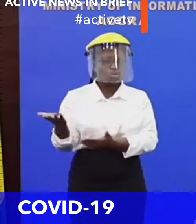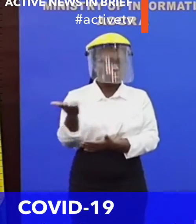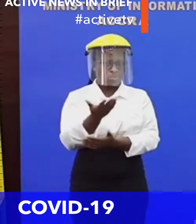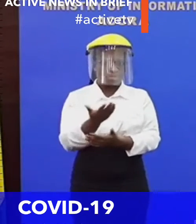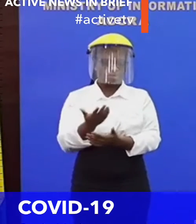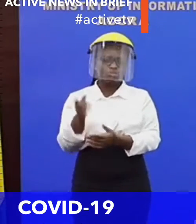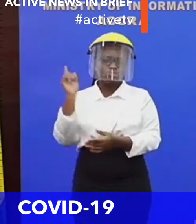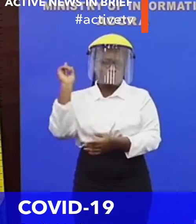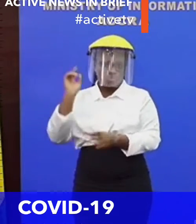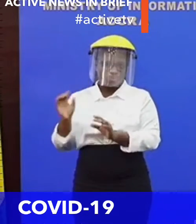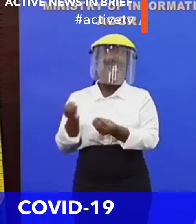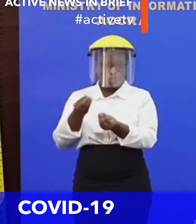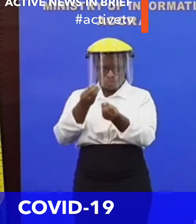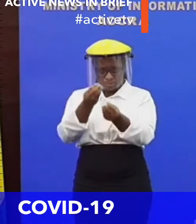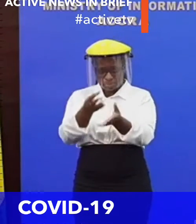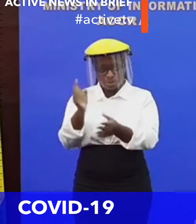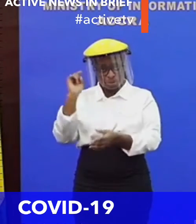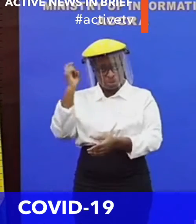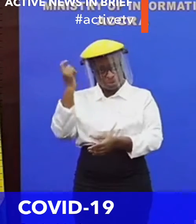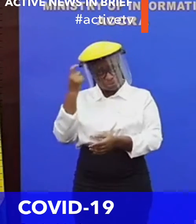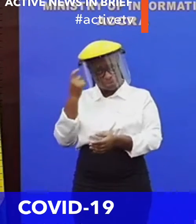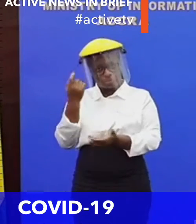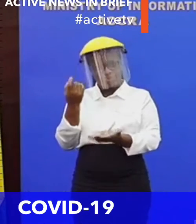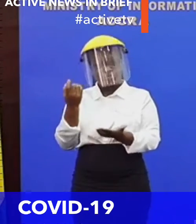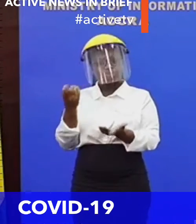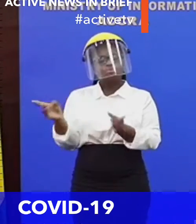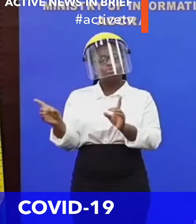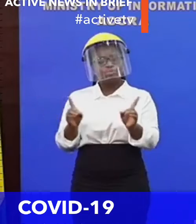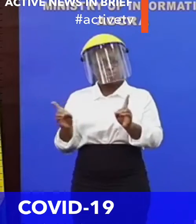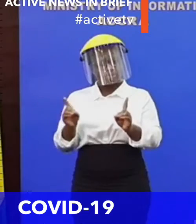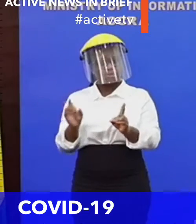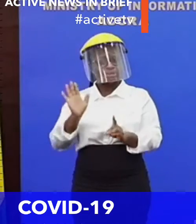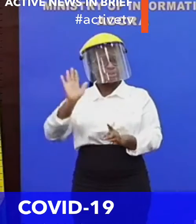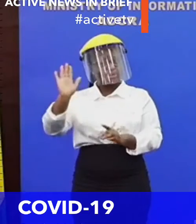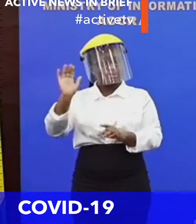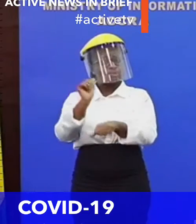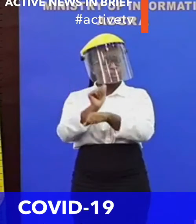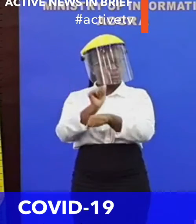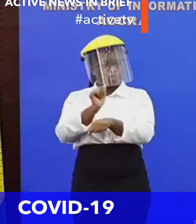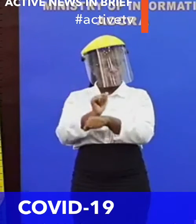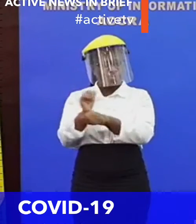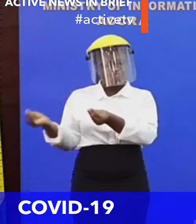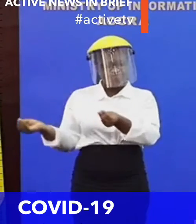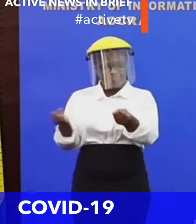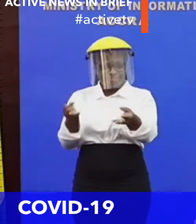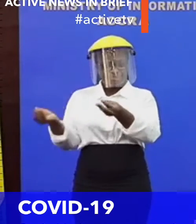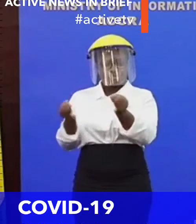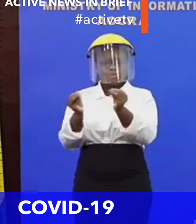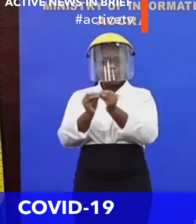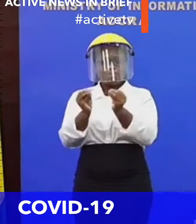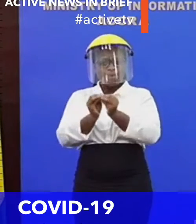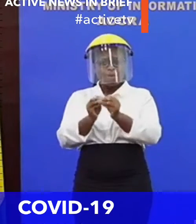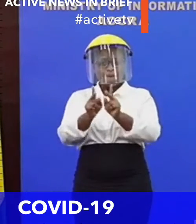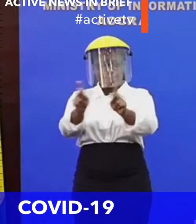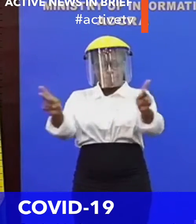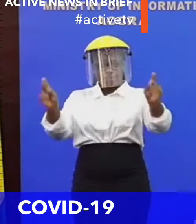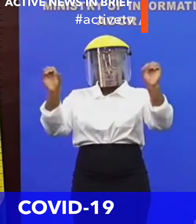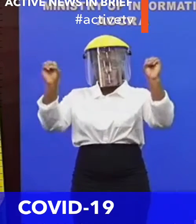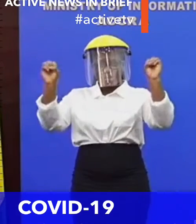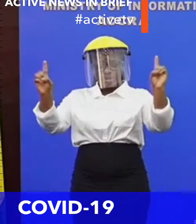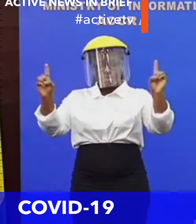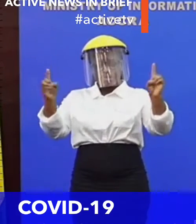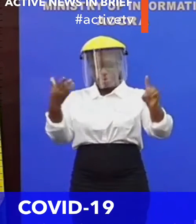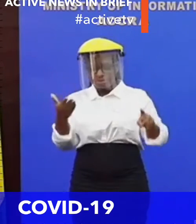them. Government is committed to doing its part by providing more and more public education,